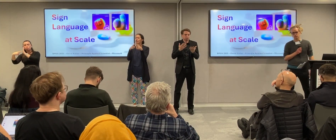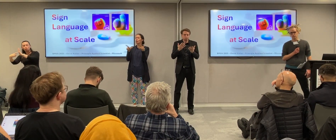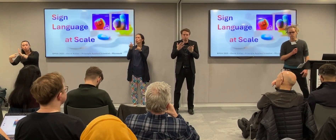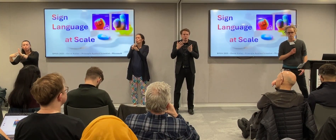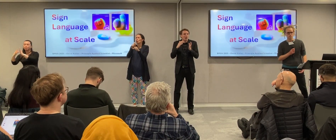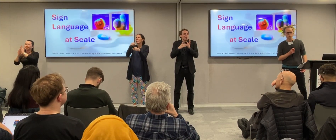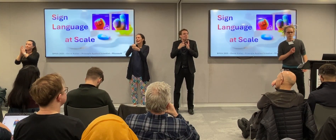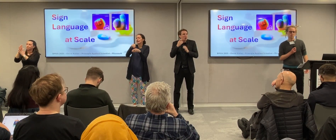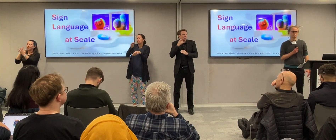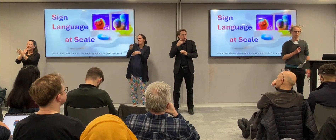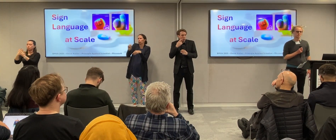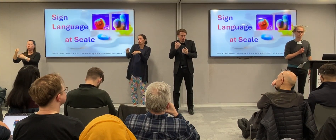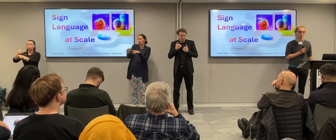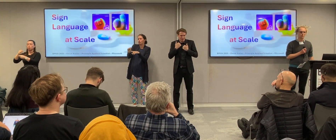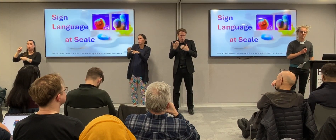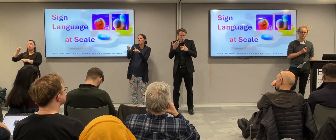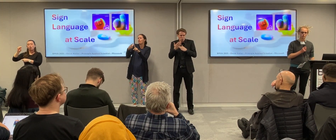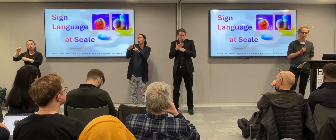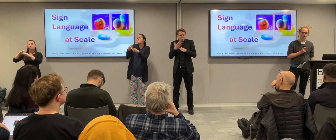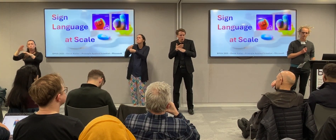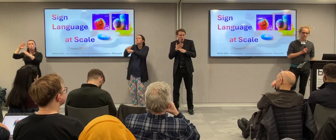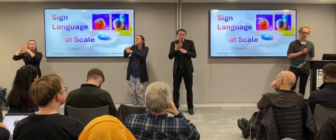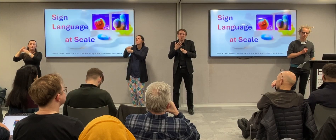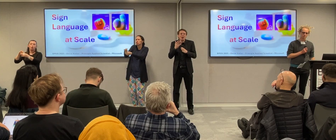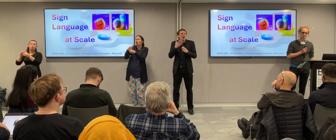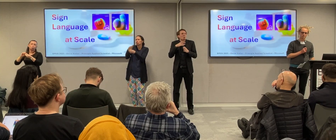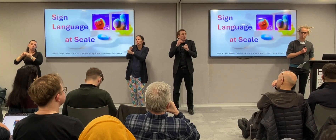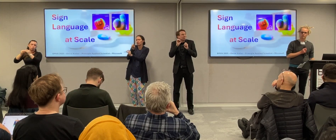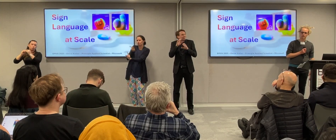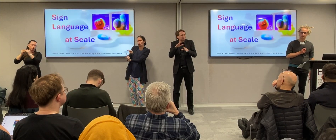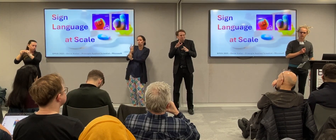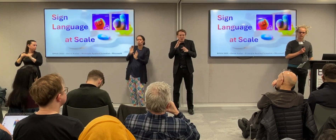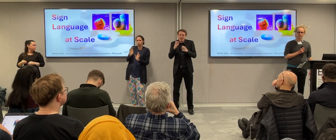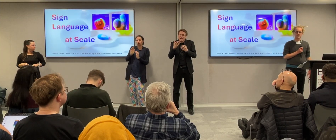Microsoft from a production point of view.